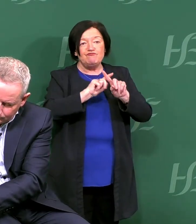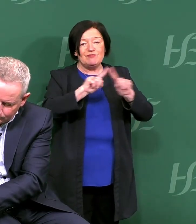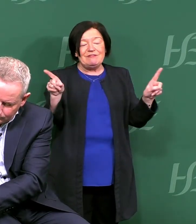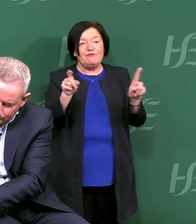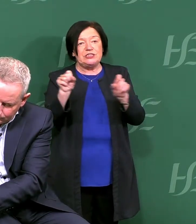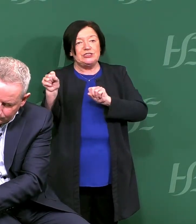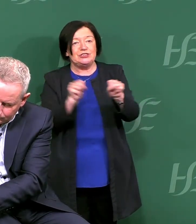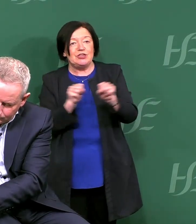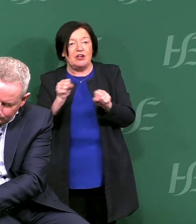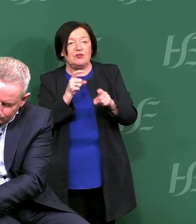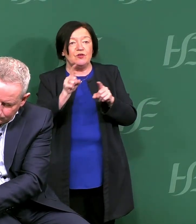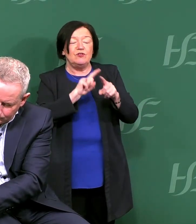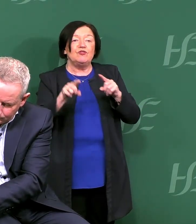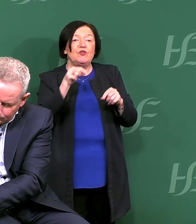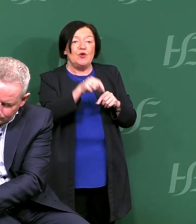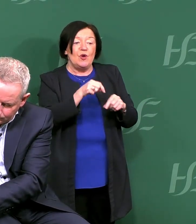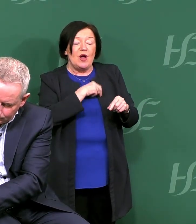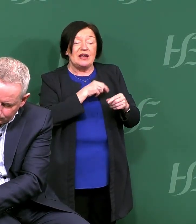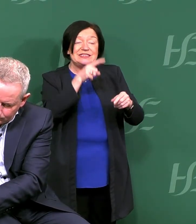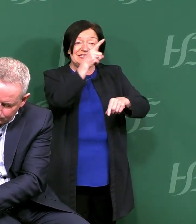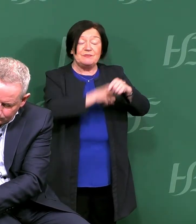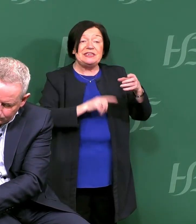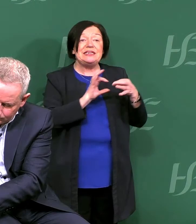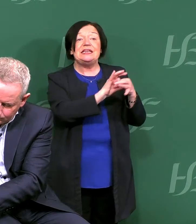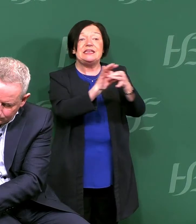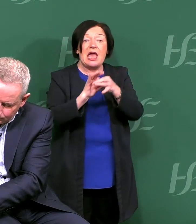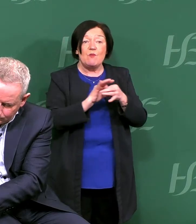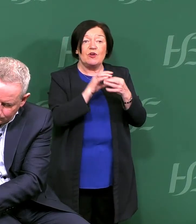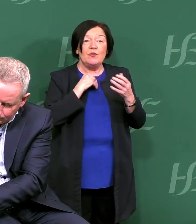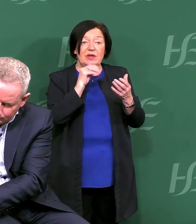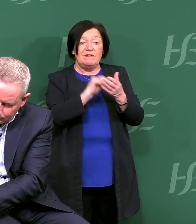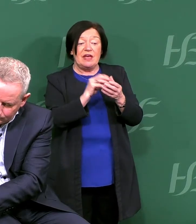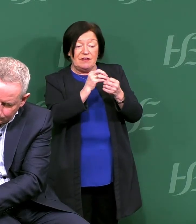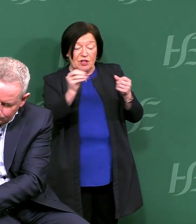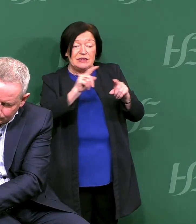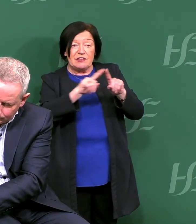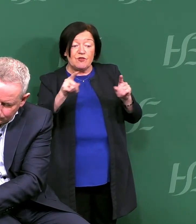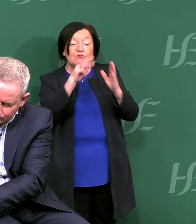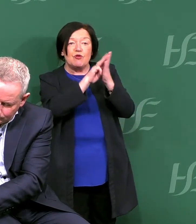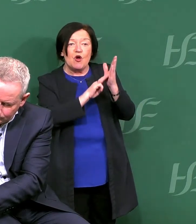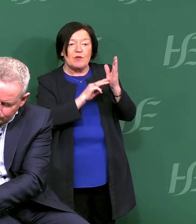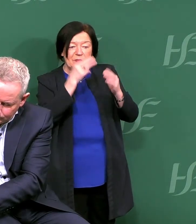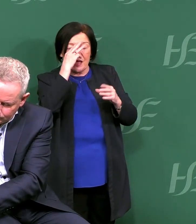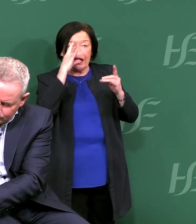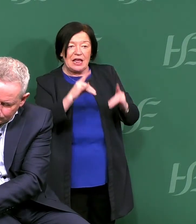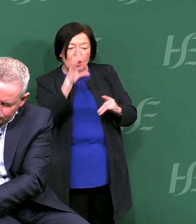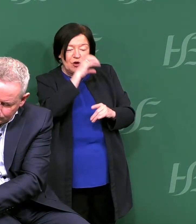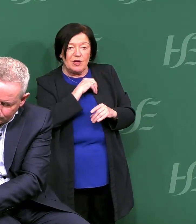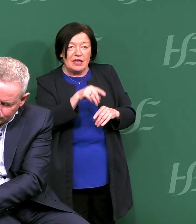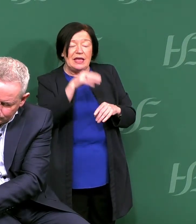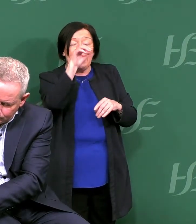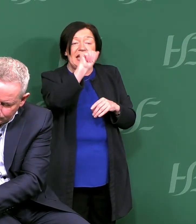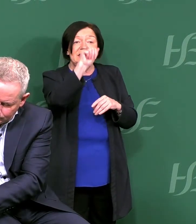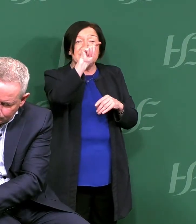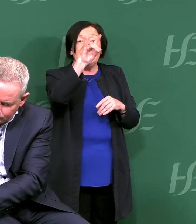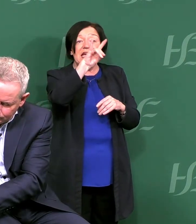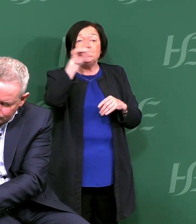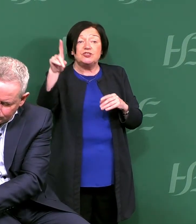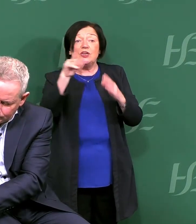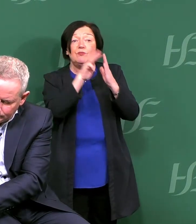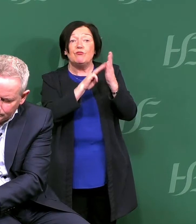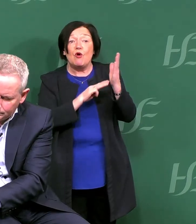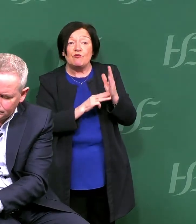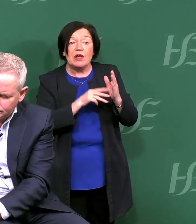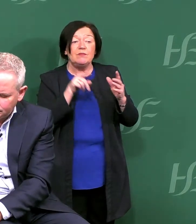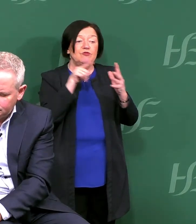and we're doing that through our children's disability networks. We've had a number of clinical programs in mental health looking at things. So, for example, we have an ADHD clinical program,